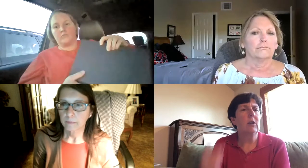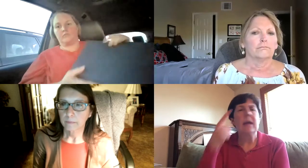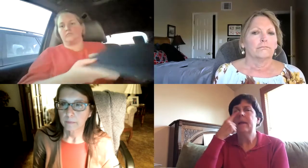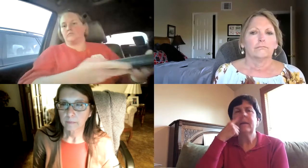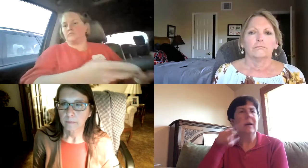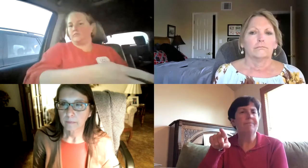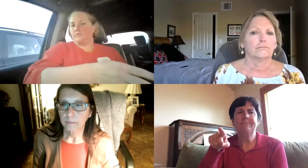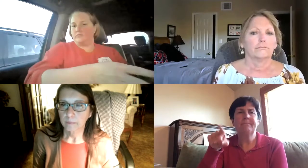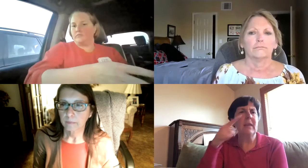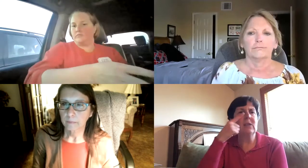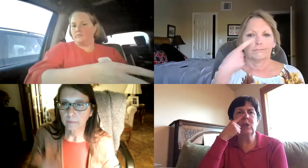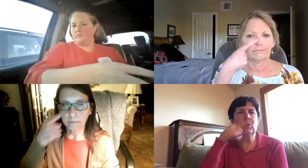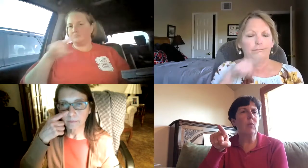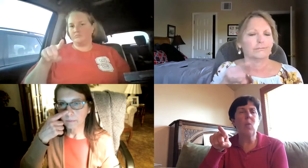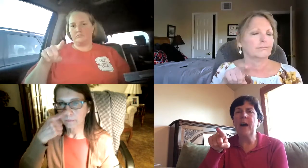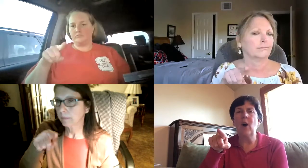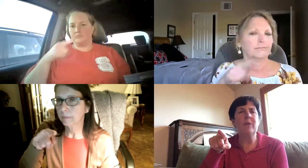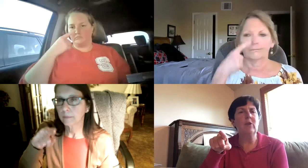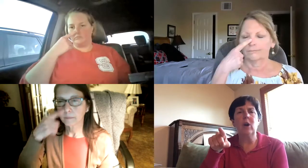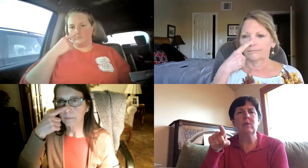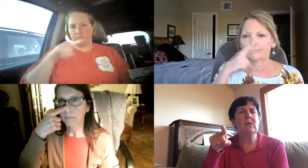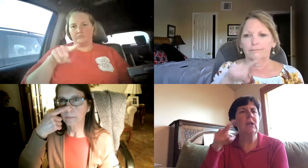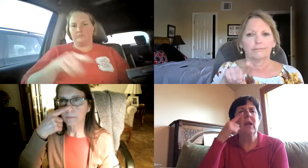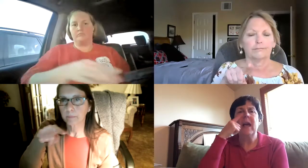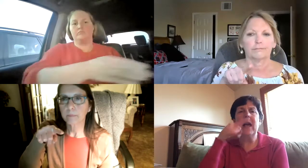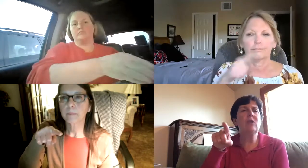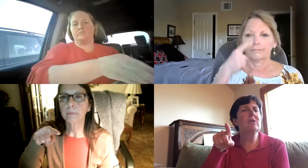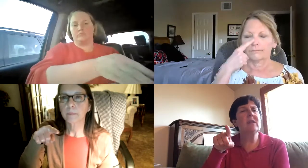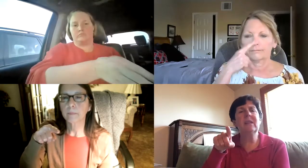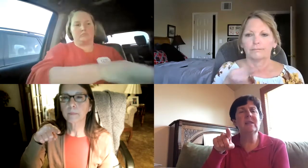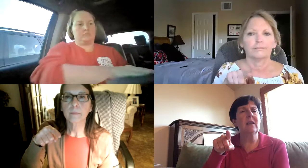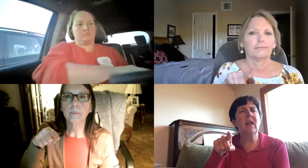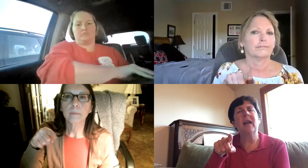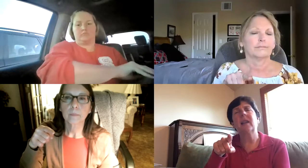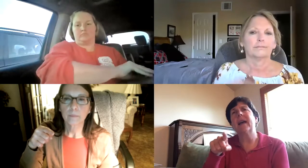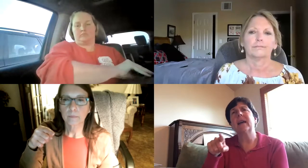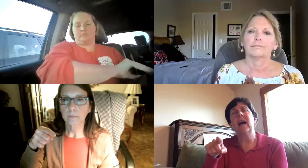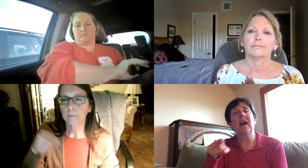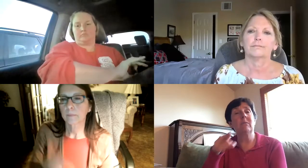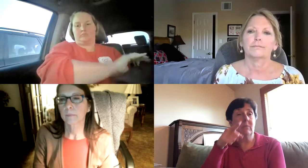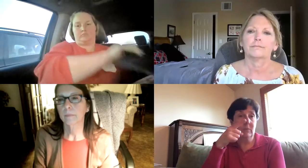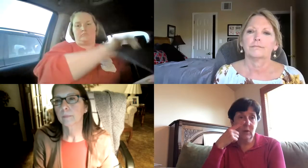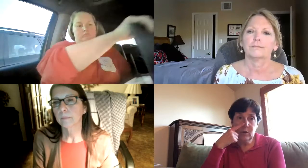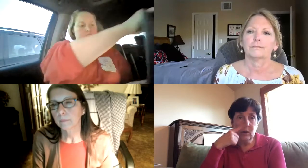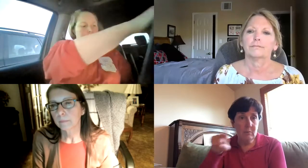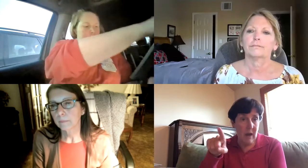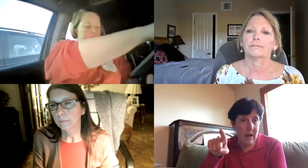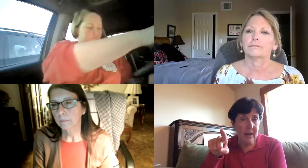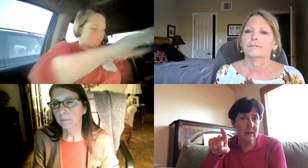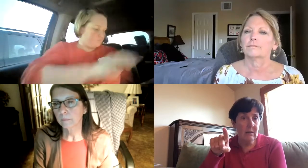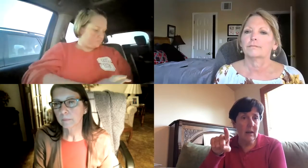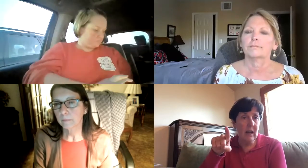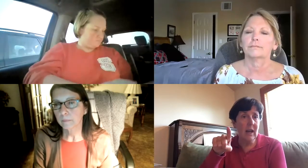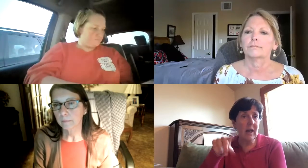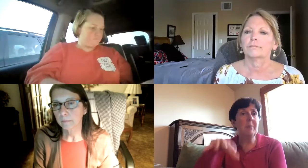No. It's just one off your nose. And you'll see this a lot, like, do you